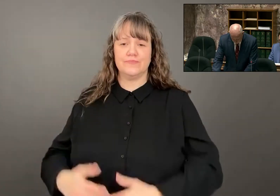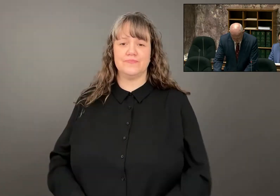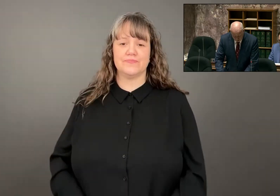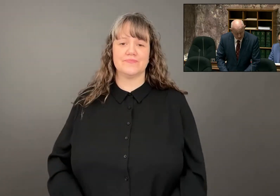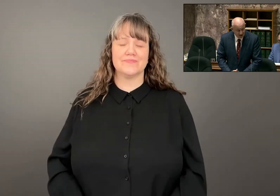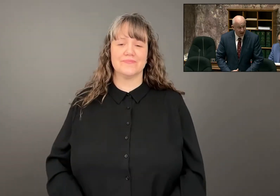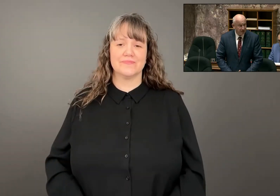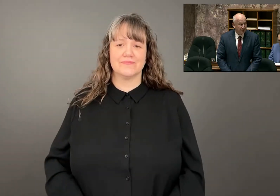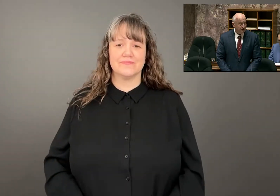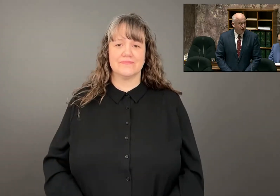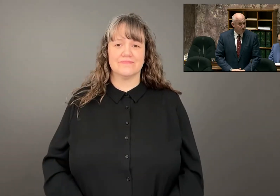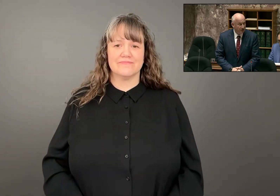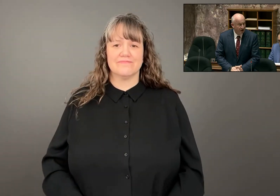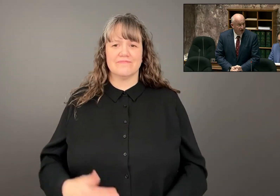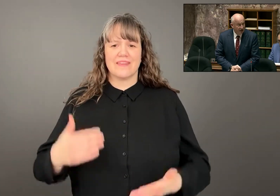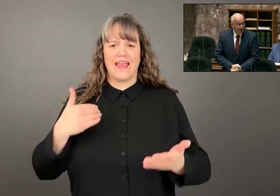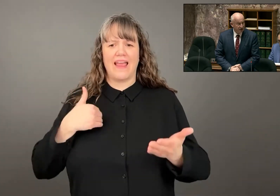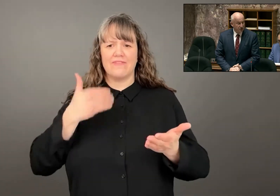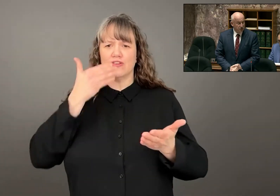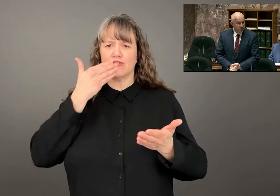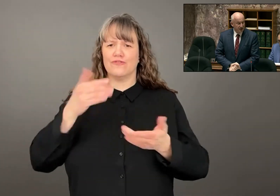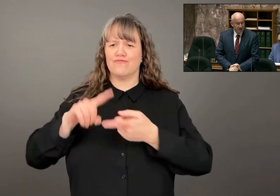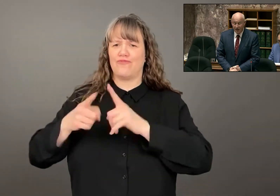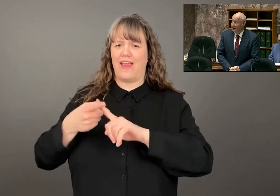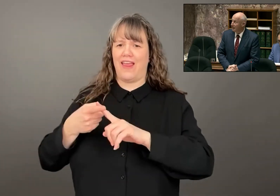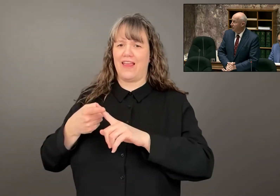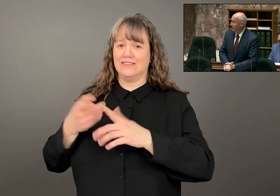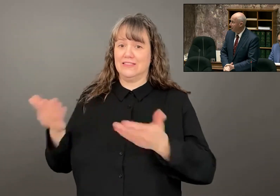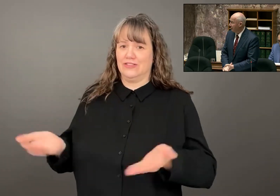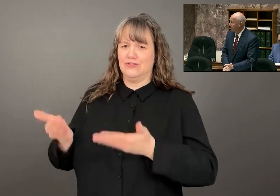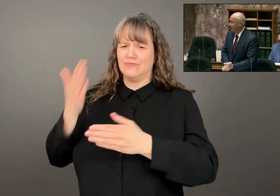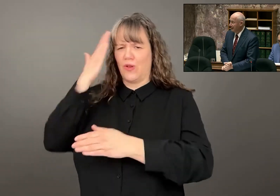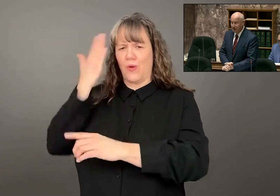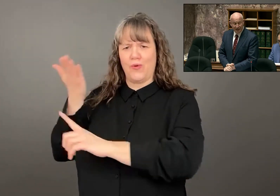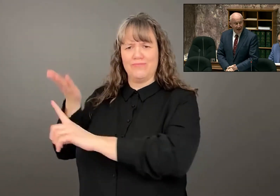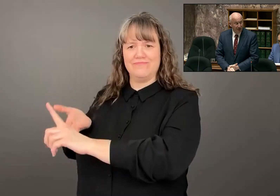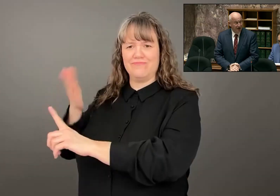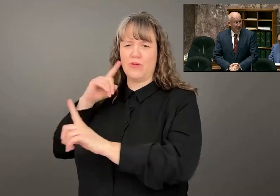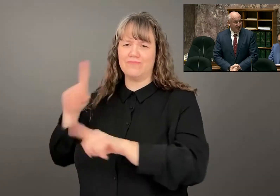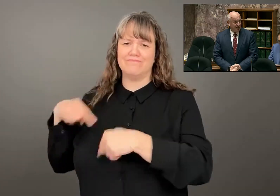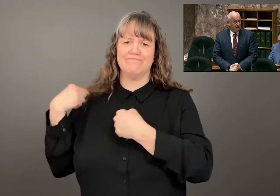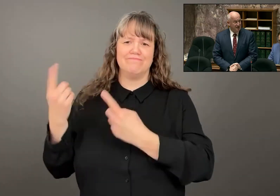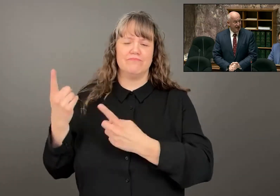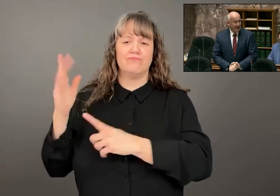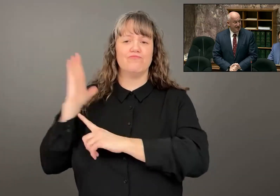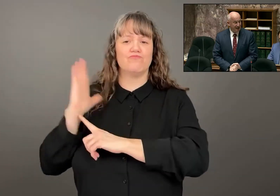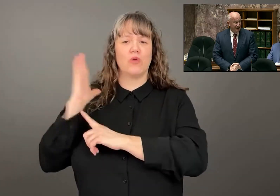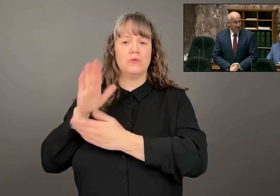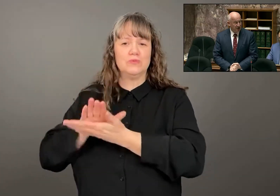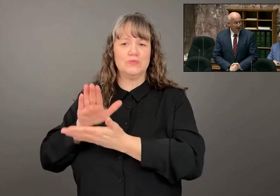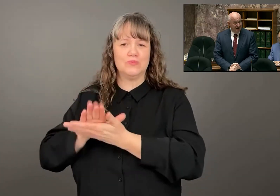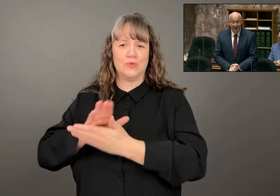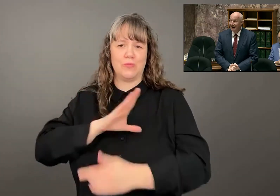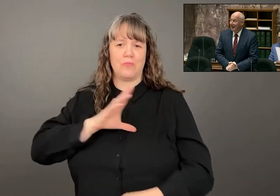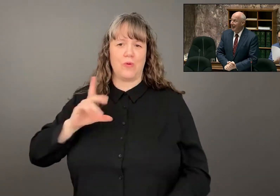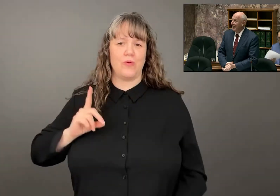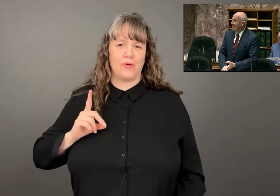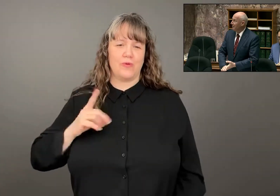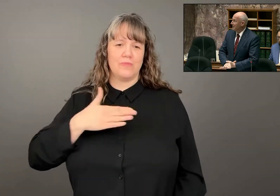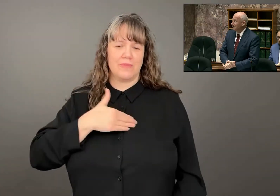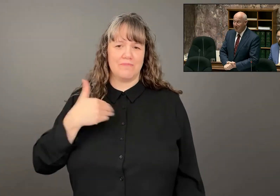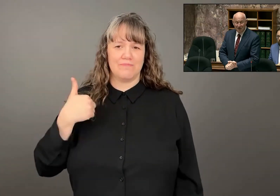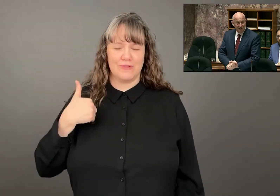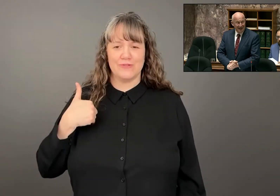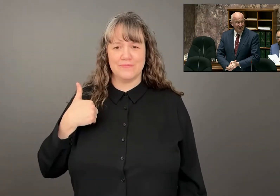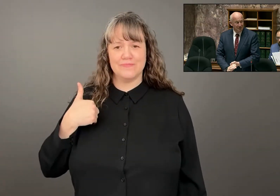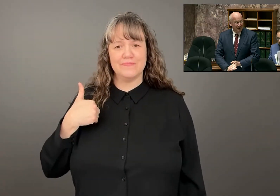known her for a long time. She's a former school trustee in District 43. She now resides in Mission.